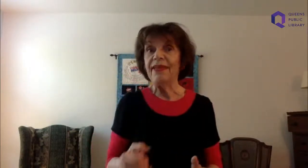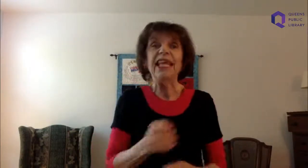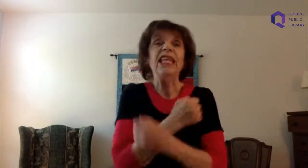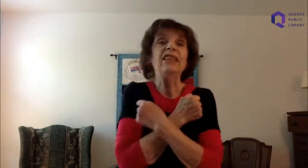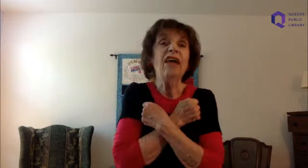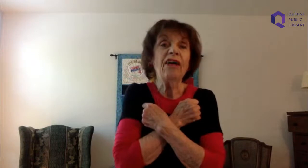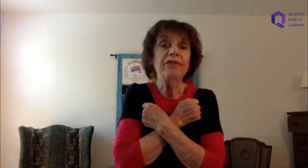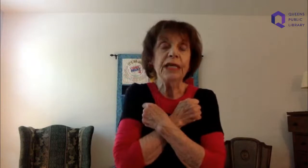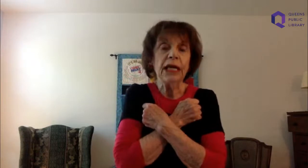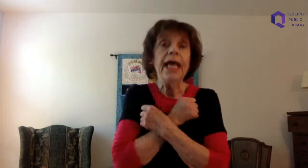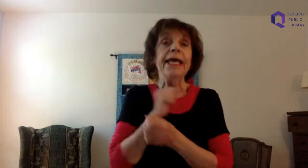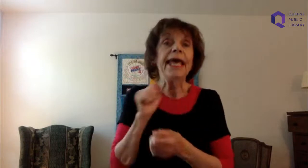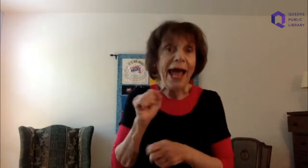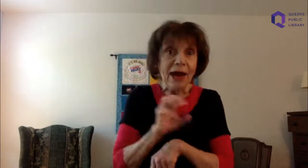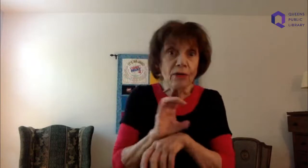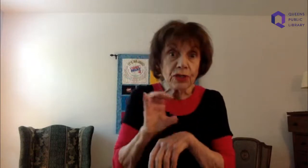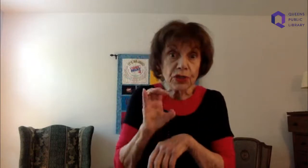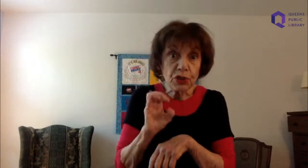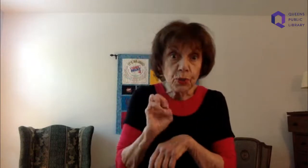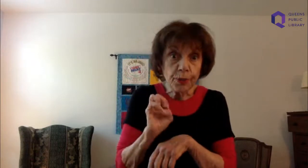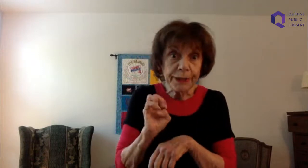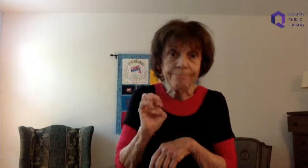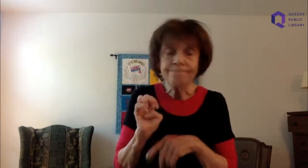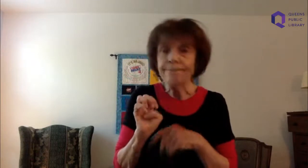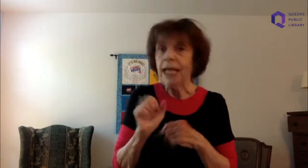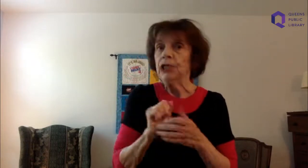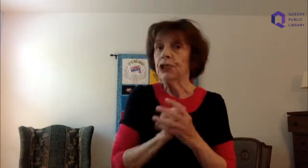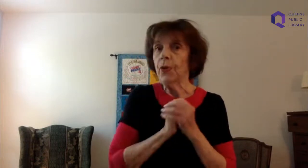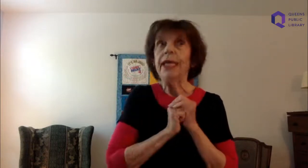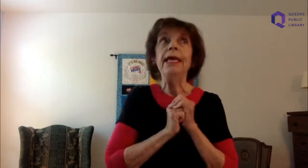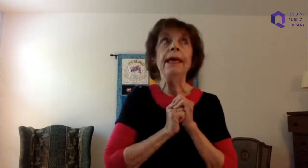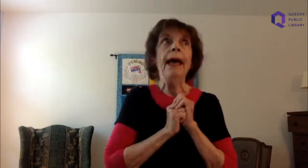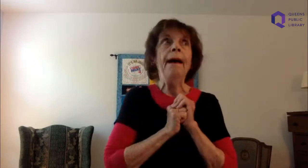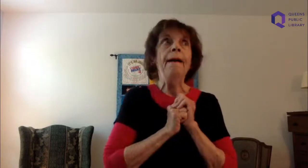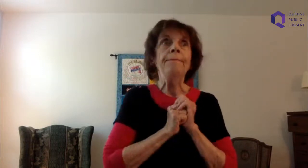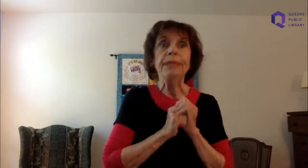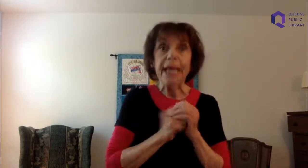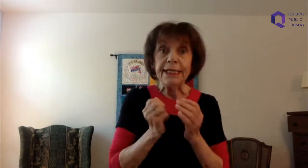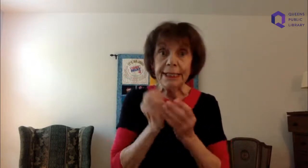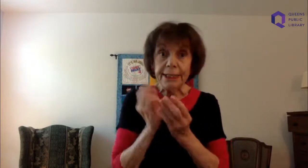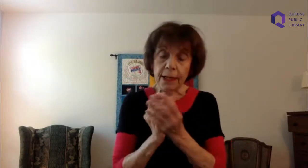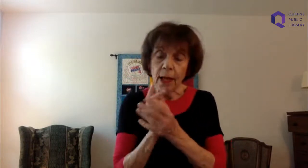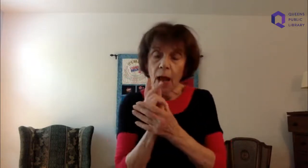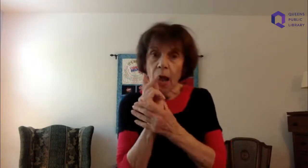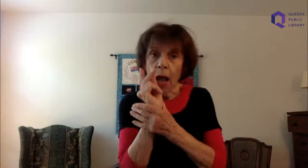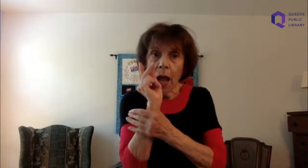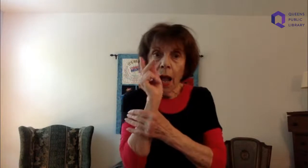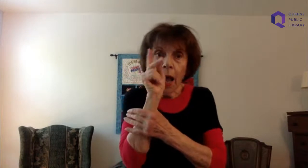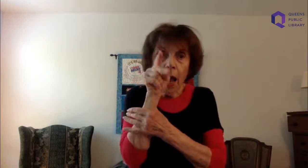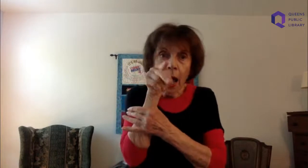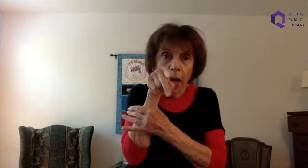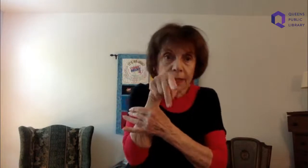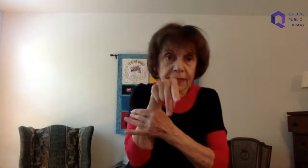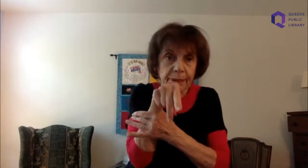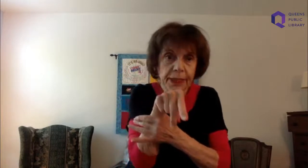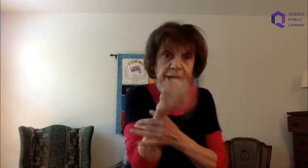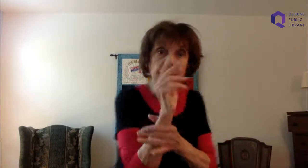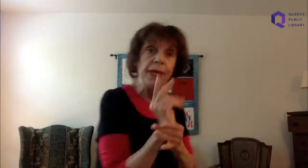he loved carrot soup. So he planted, see the plant, he goes